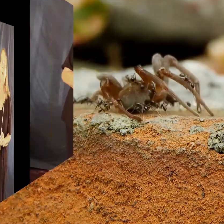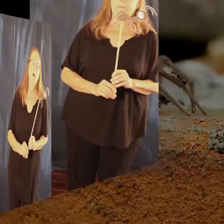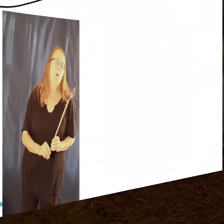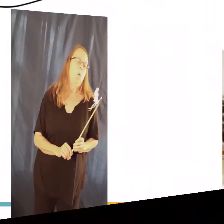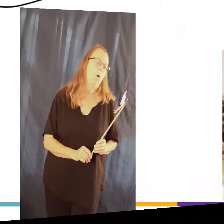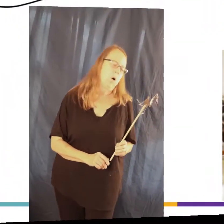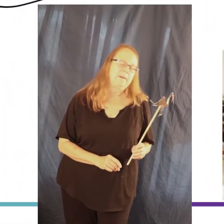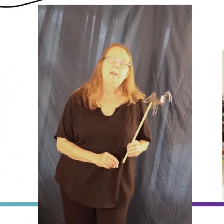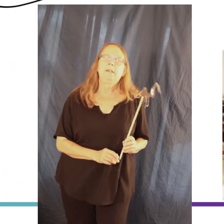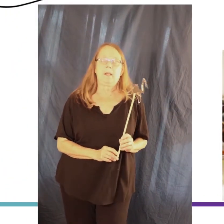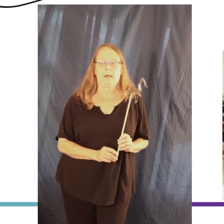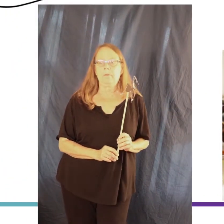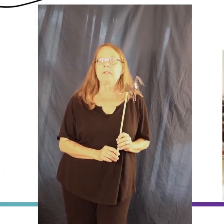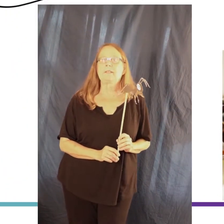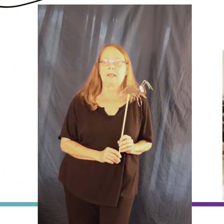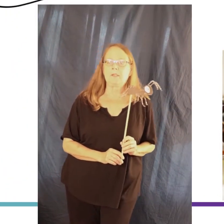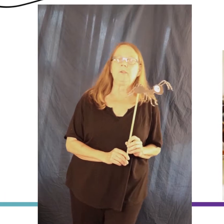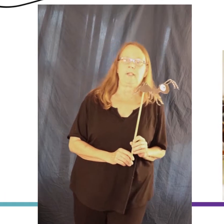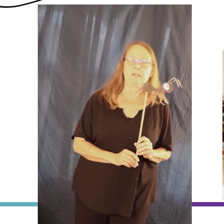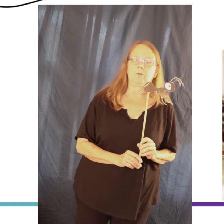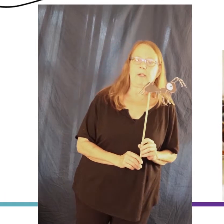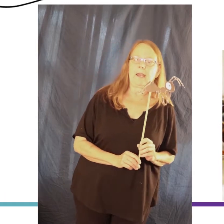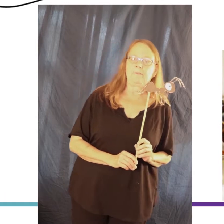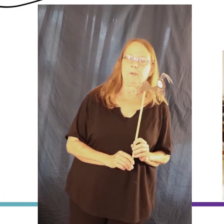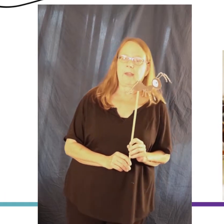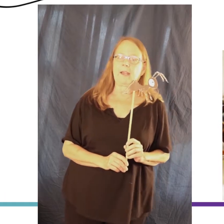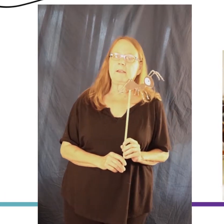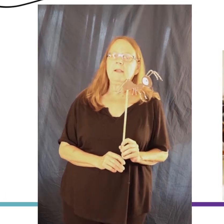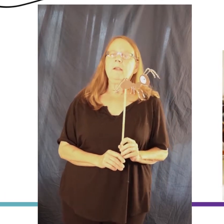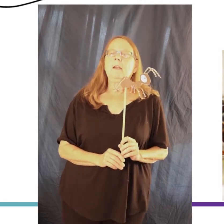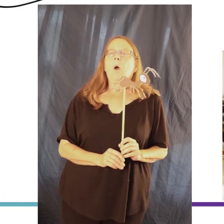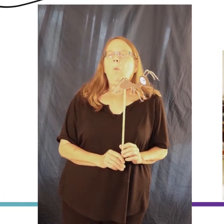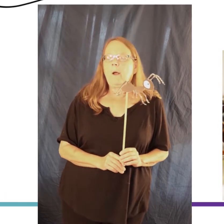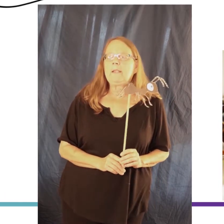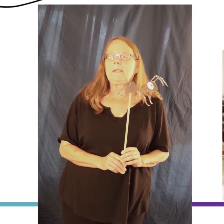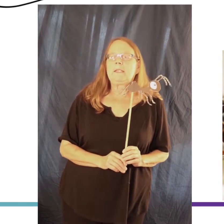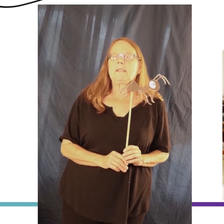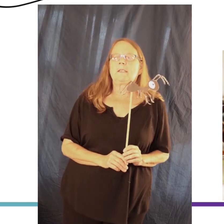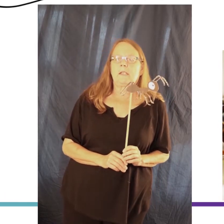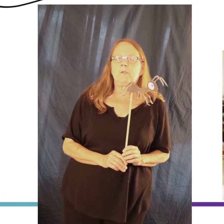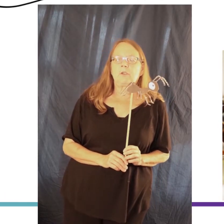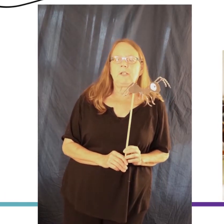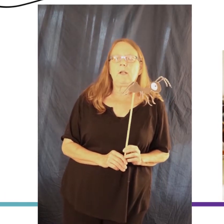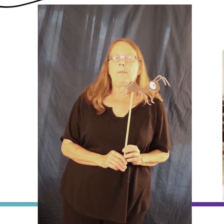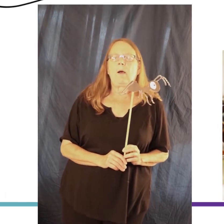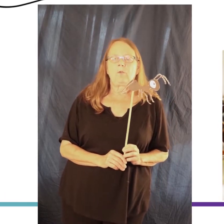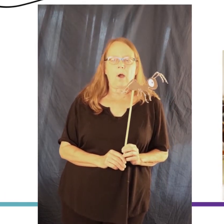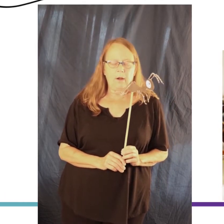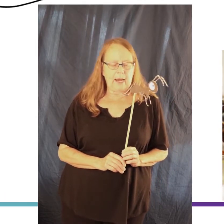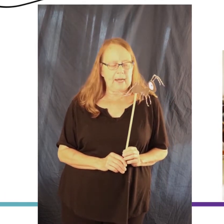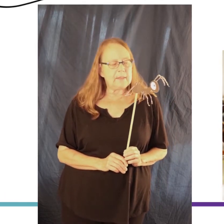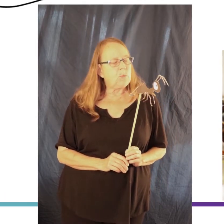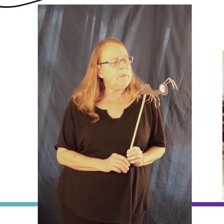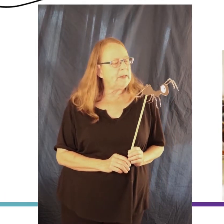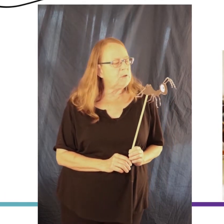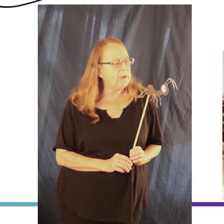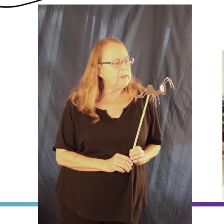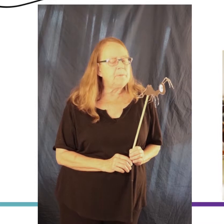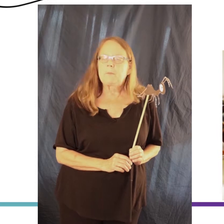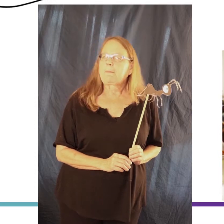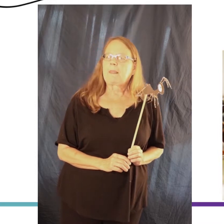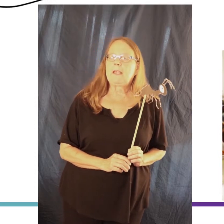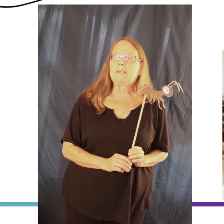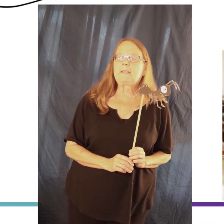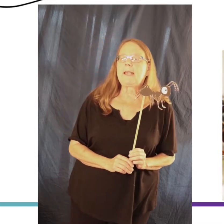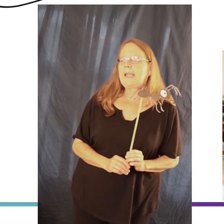mandibles. Whoa yeah I would say you need a drink after that. One of the things that's interesting about ants when they